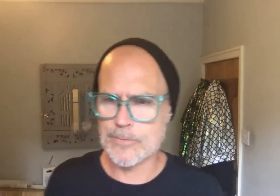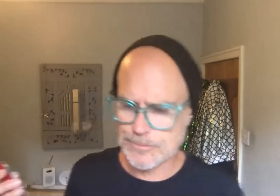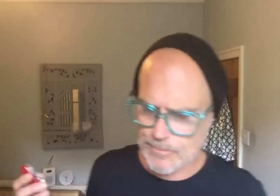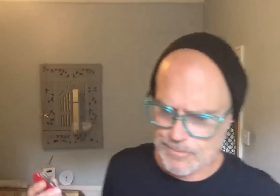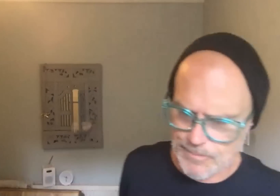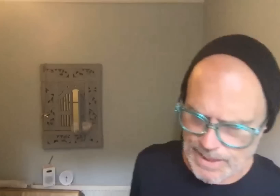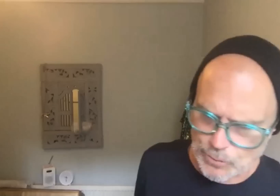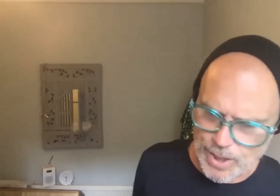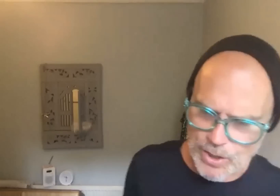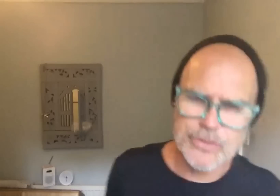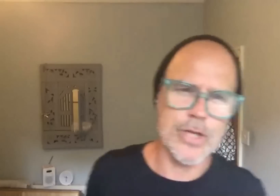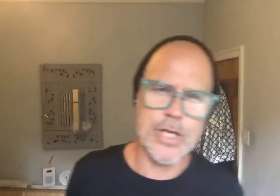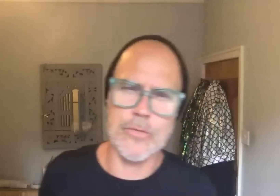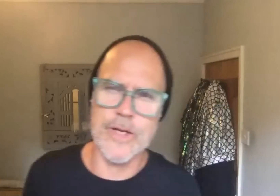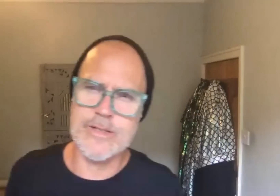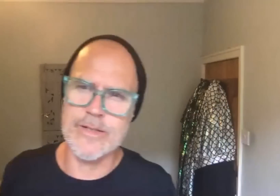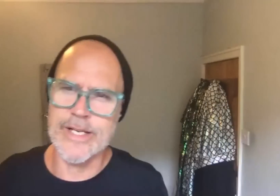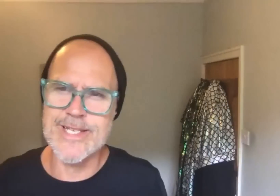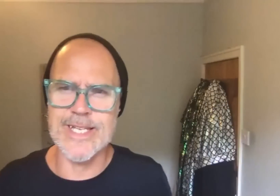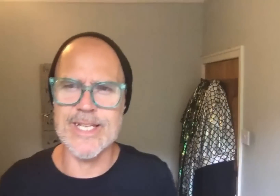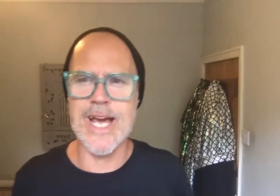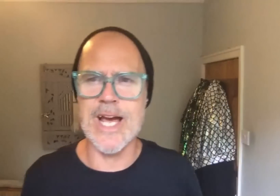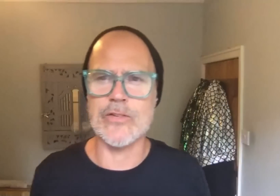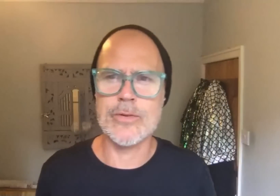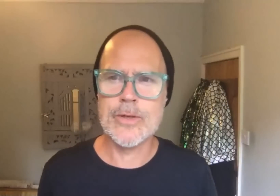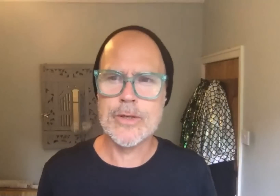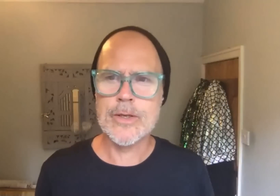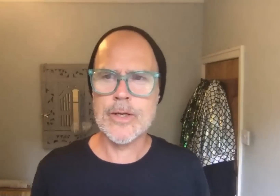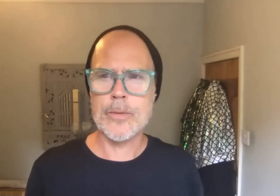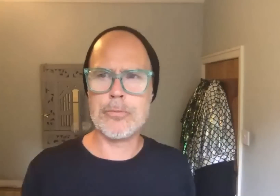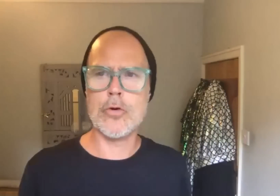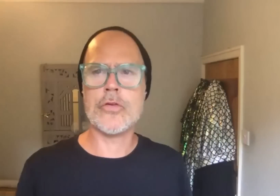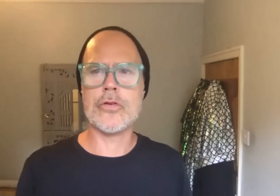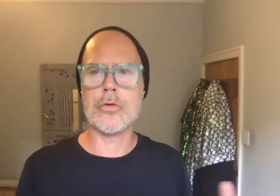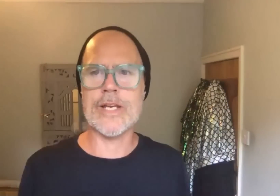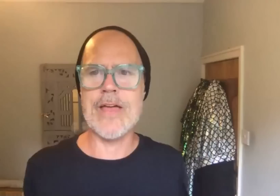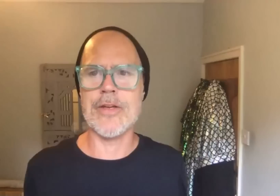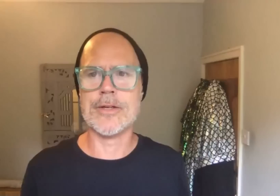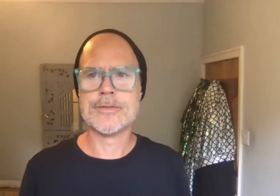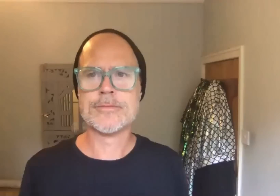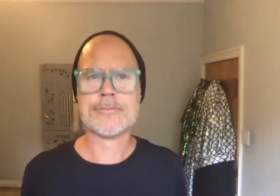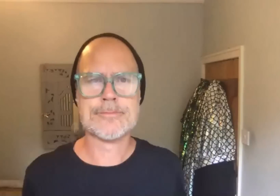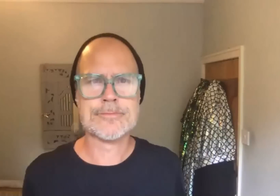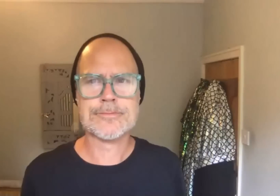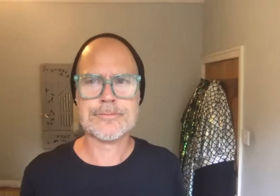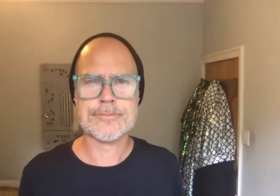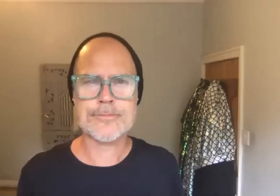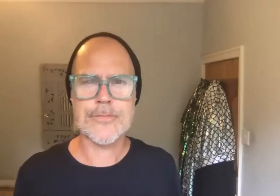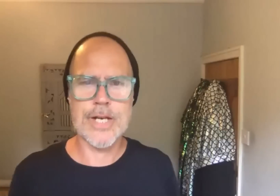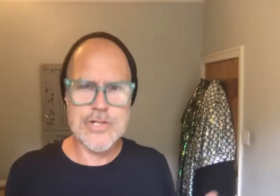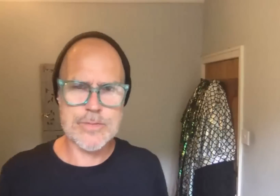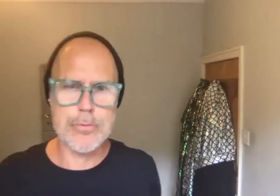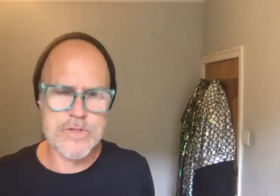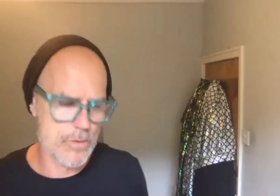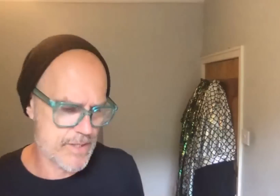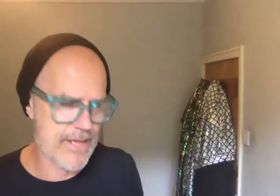Now, it could be argued that COVID-19 has brought us all together. That